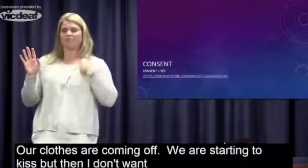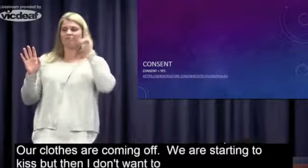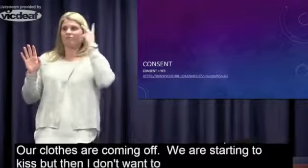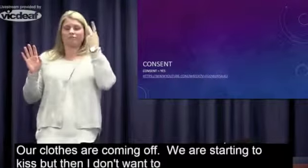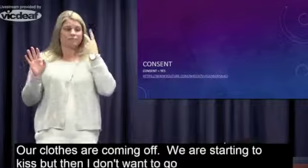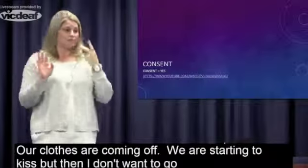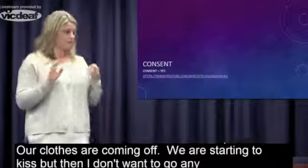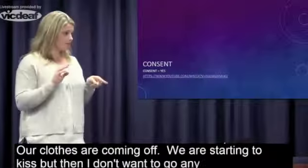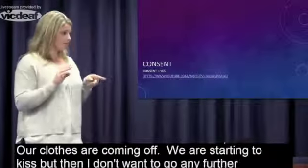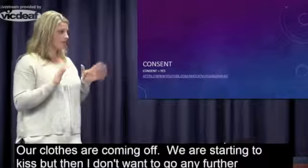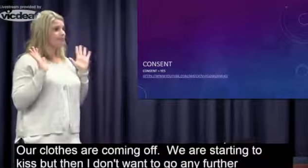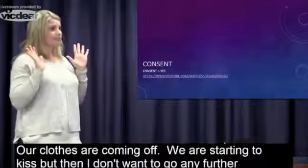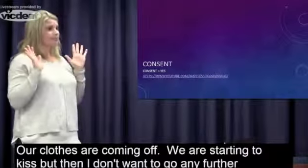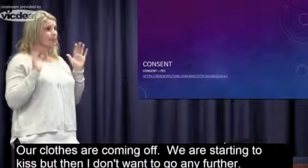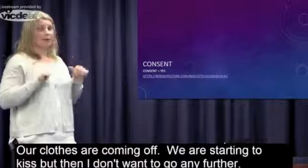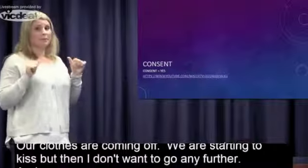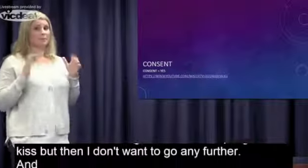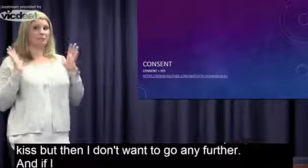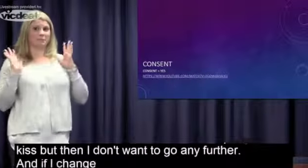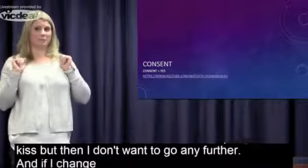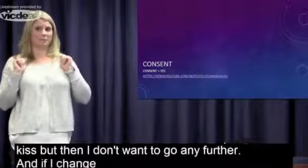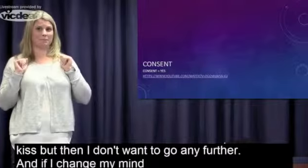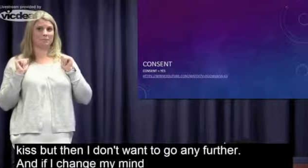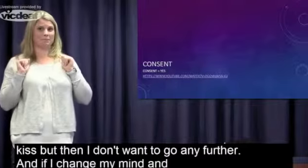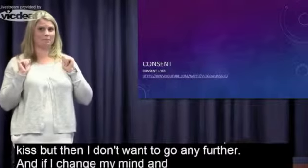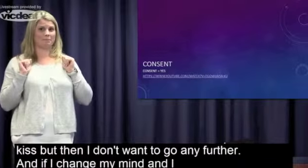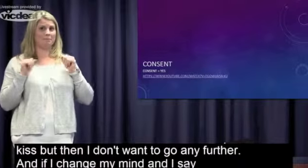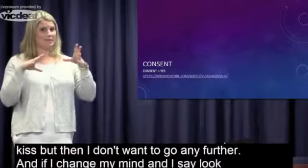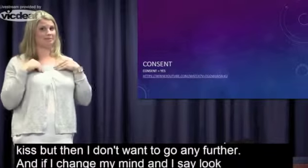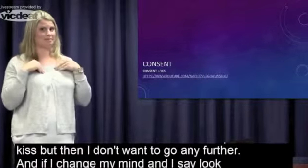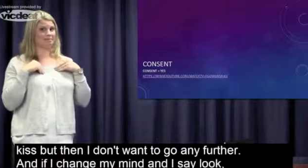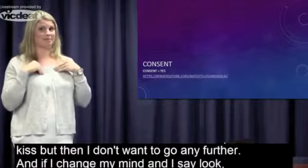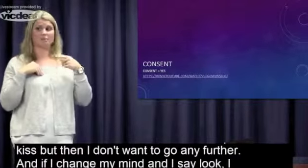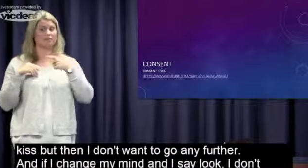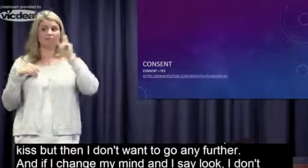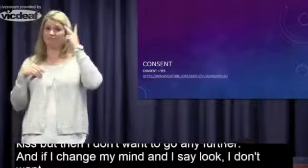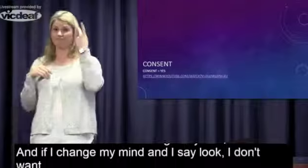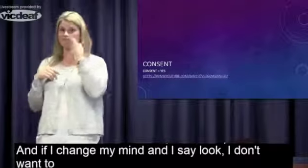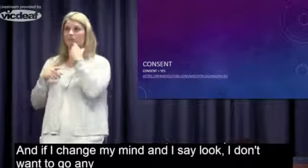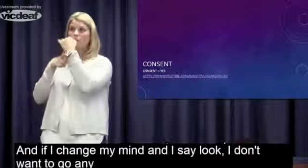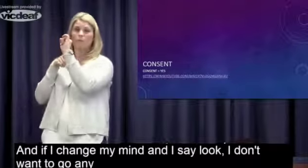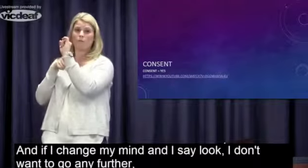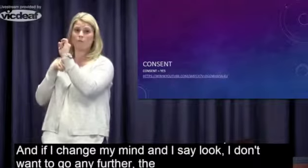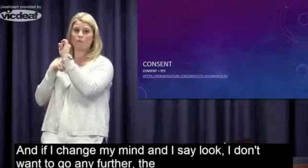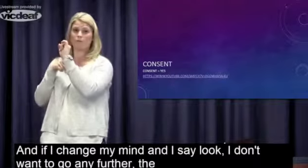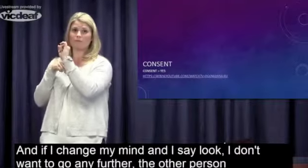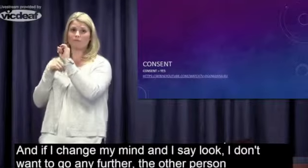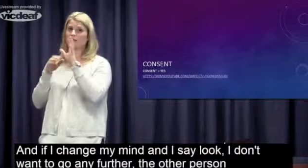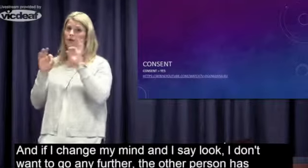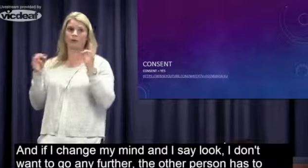And if I change my mind and I say, look, I don't want to go any further, the other person has to accept that response. Because I've changed